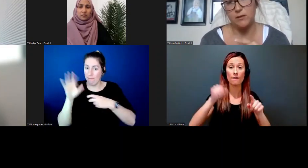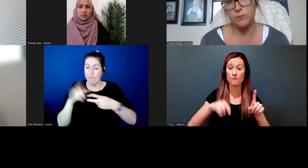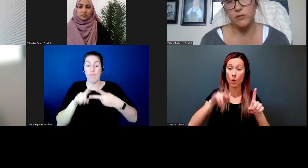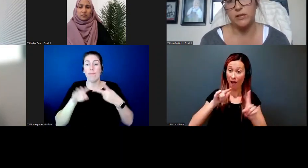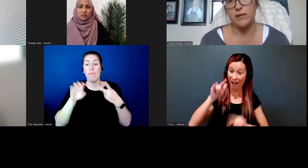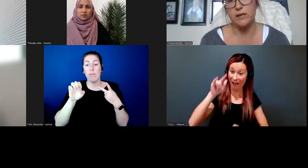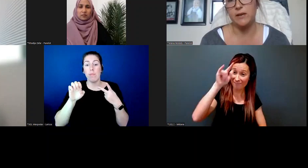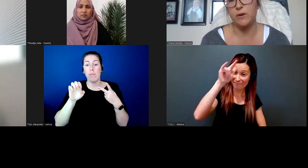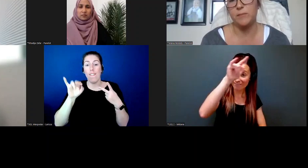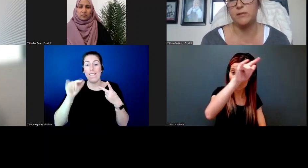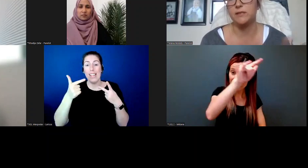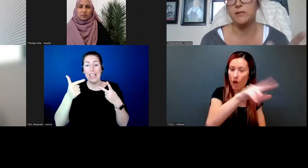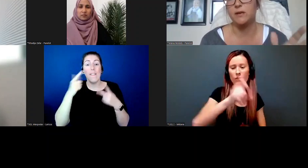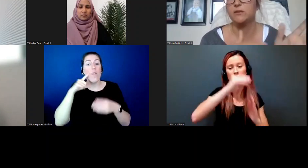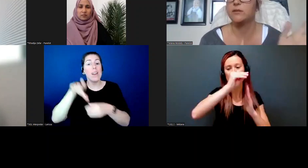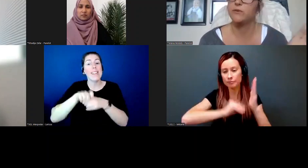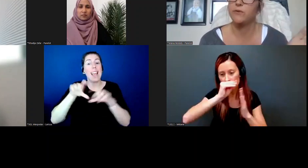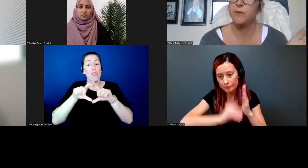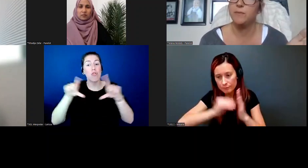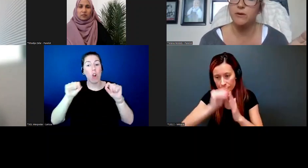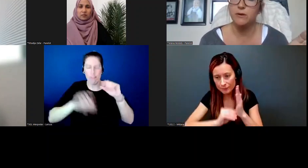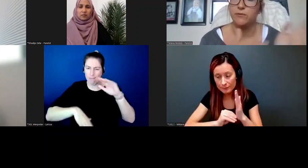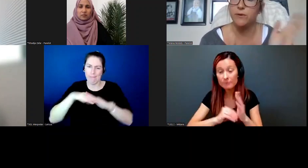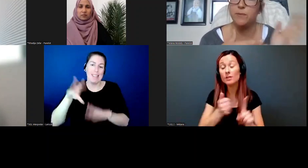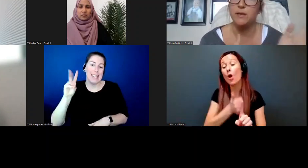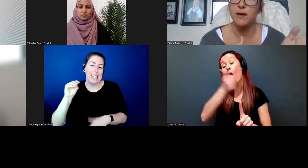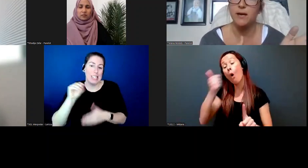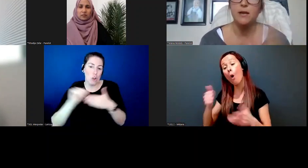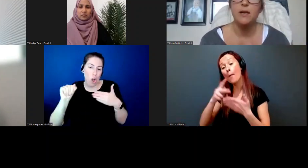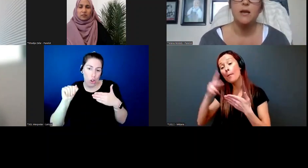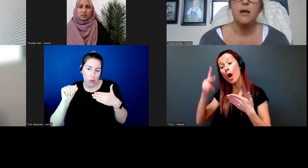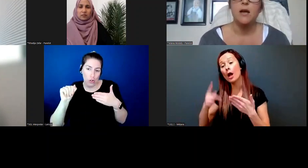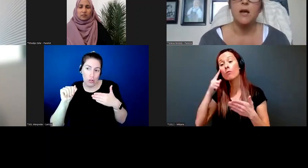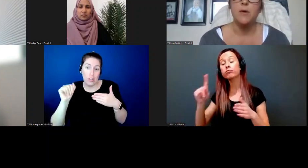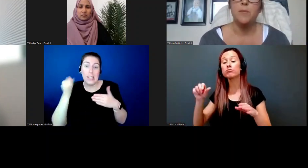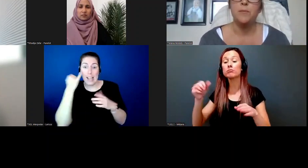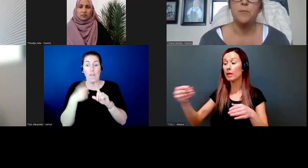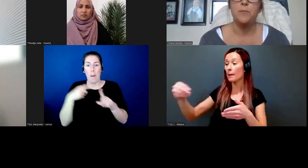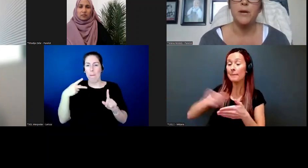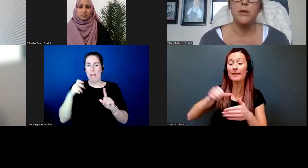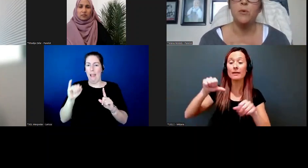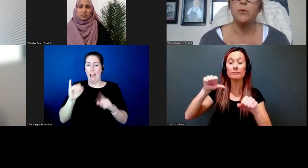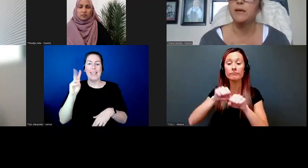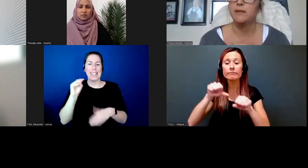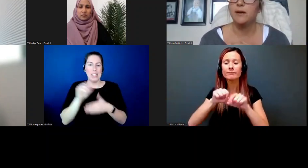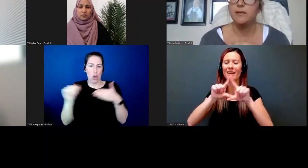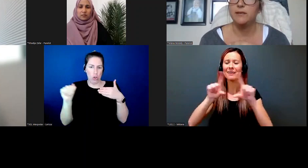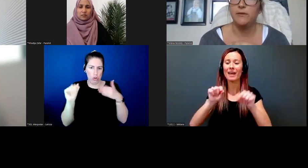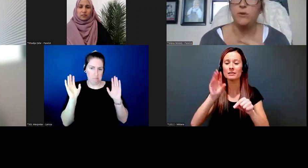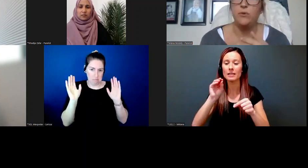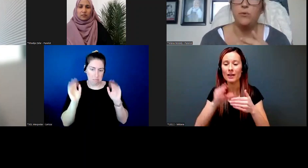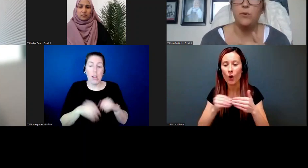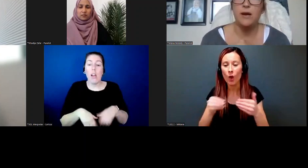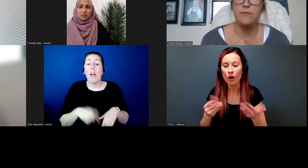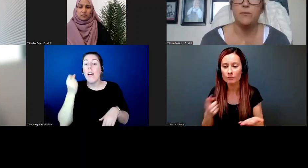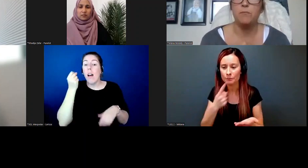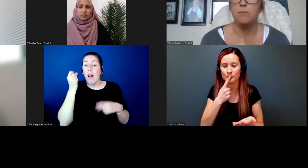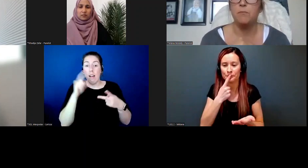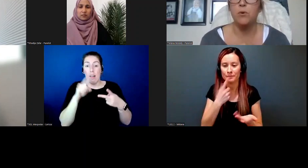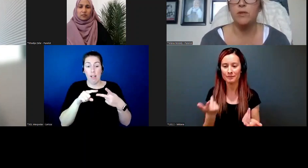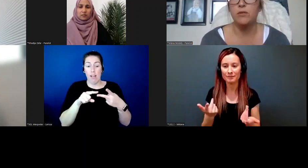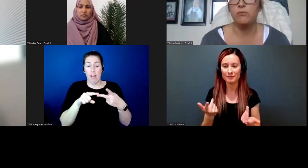gas cards, which they can give you up to $60 if you're from the mayor or from PEI. But you only get that if you